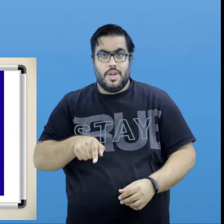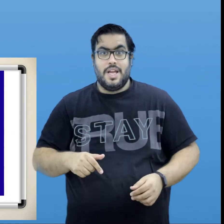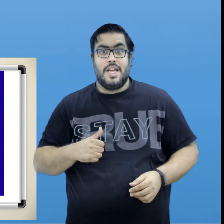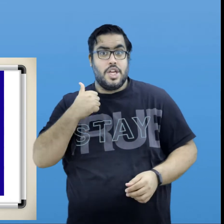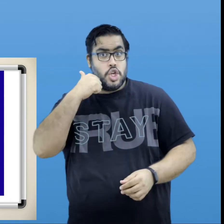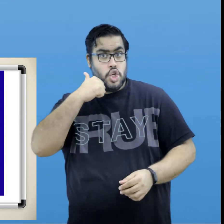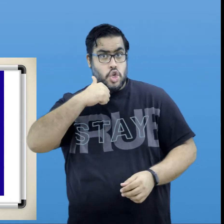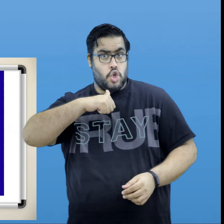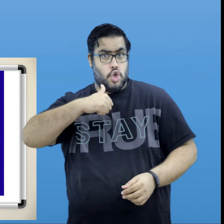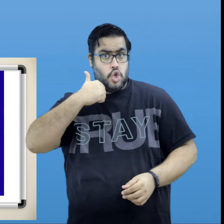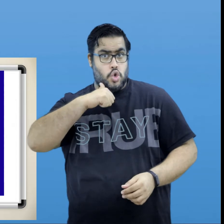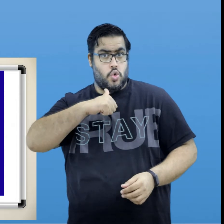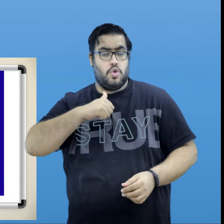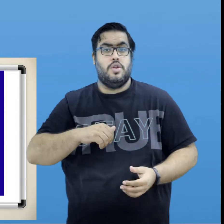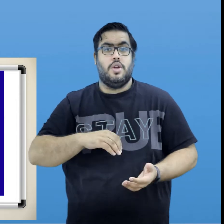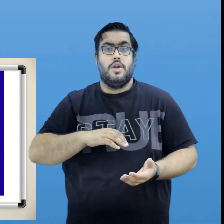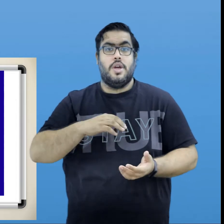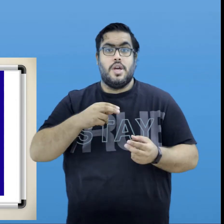highly atmospheric.